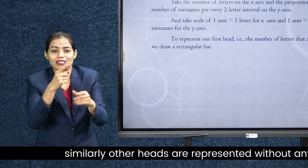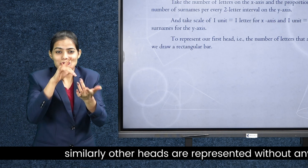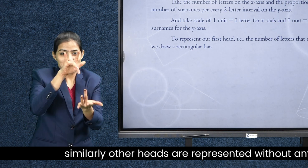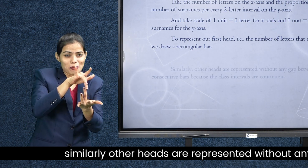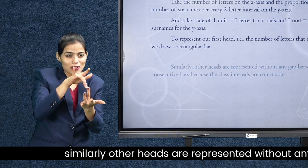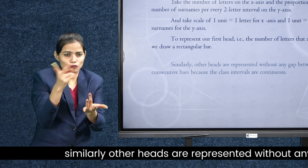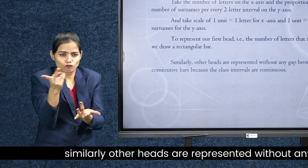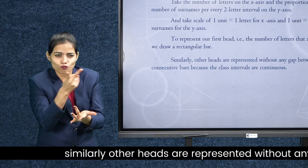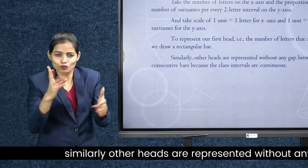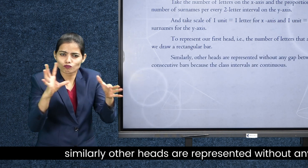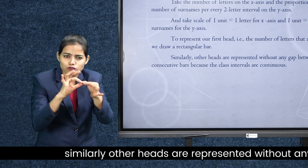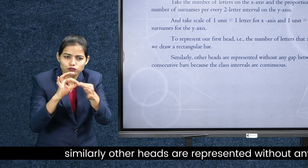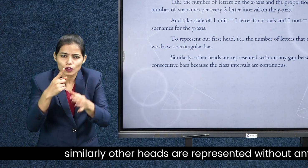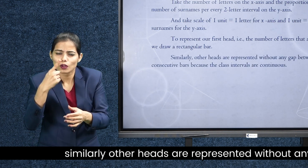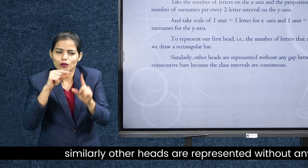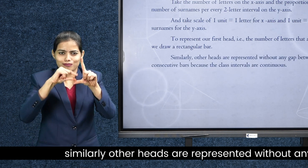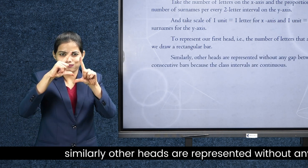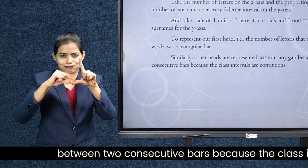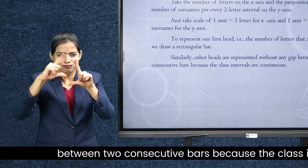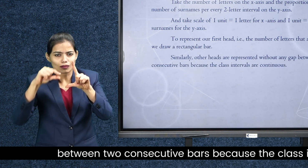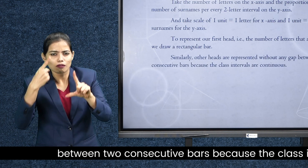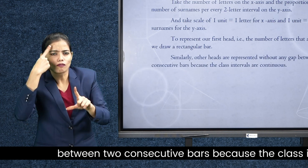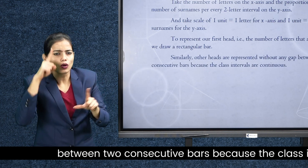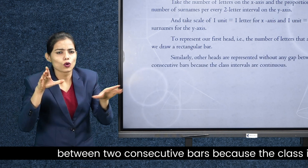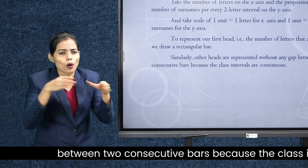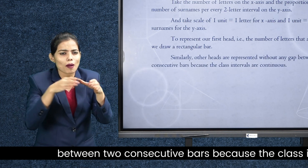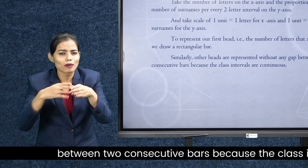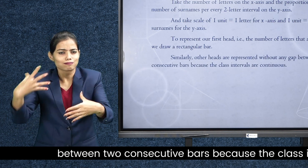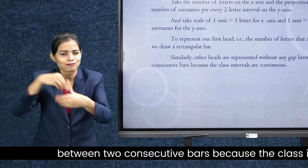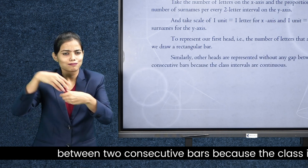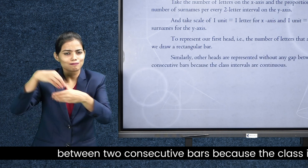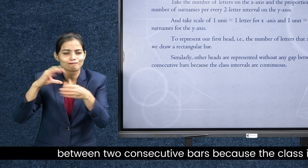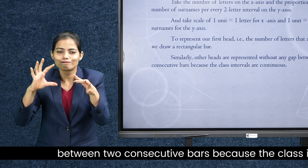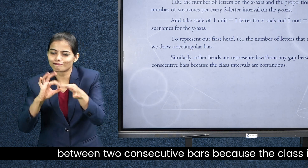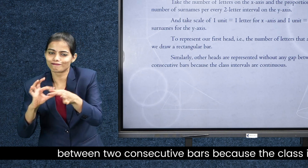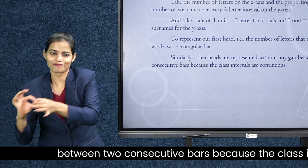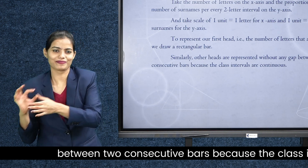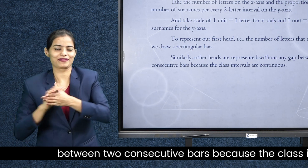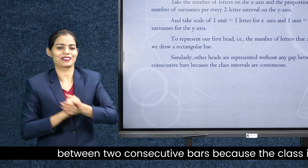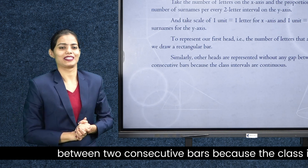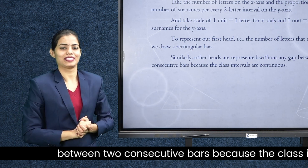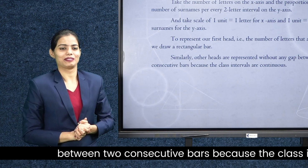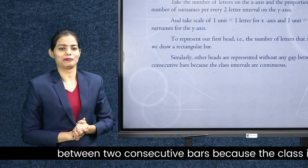Similarly, other heads are represented without any gap between two consecutive bars because the class intervals are